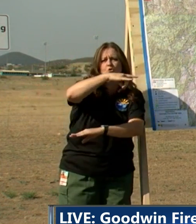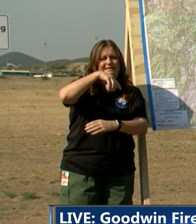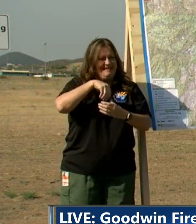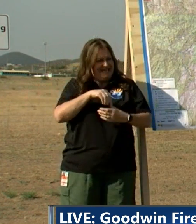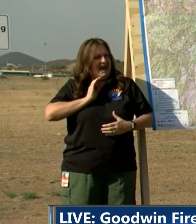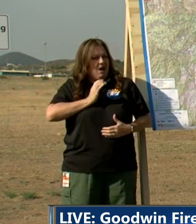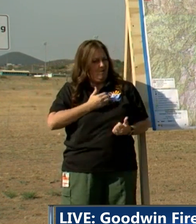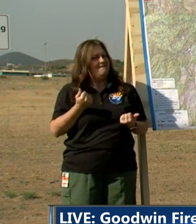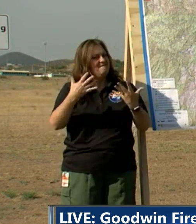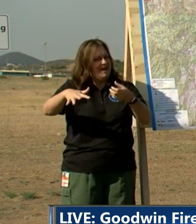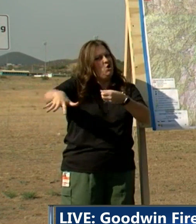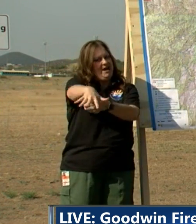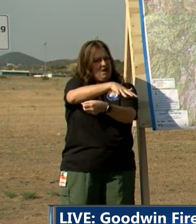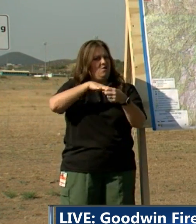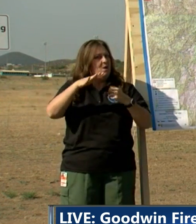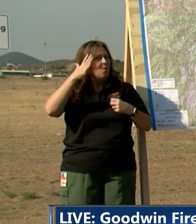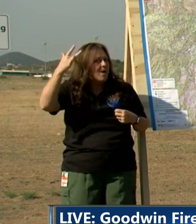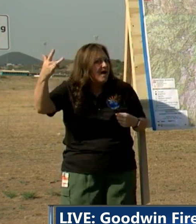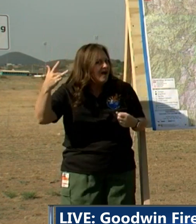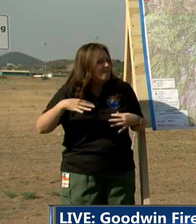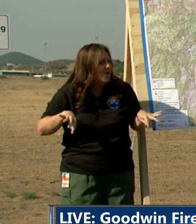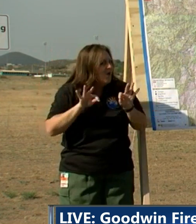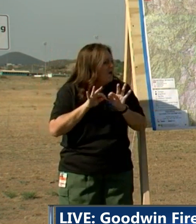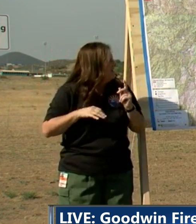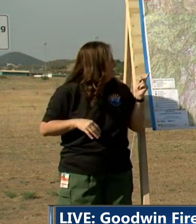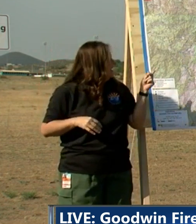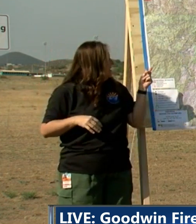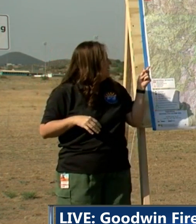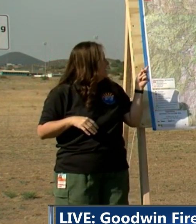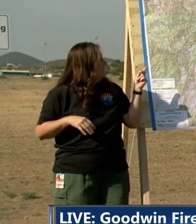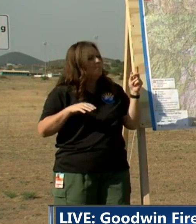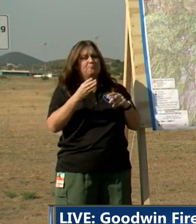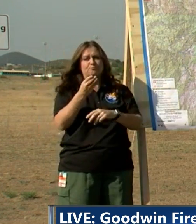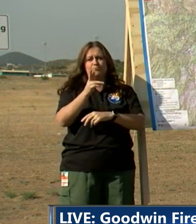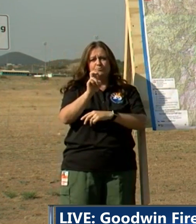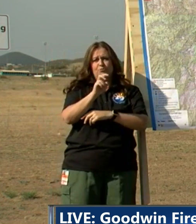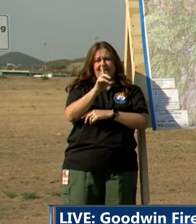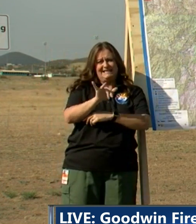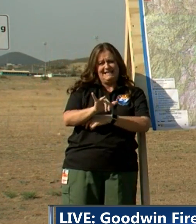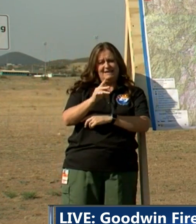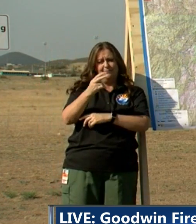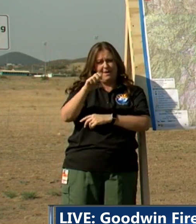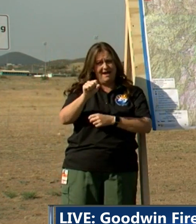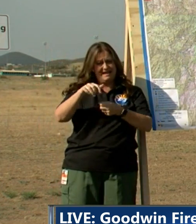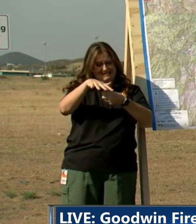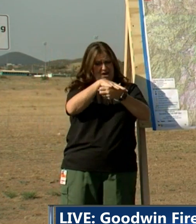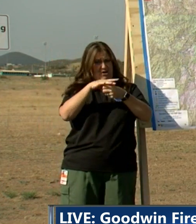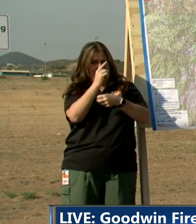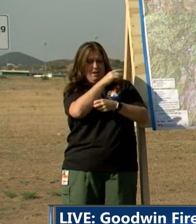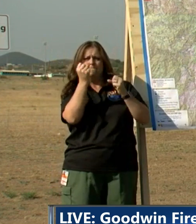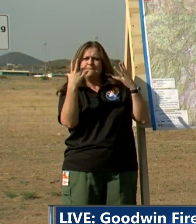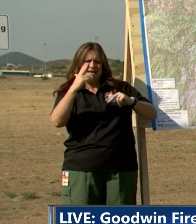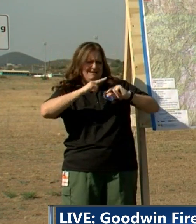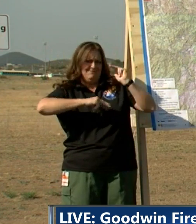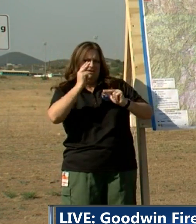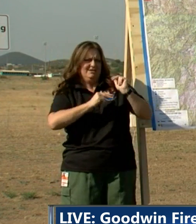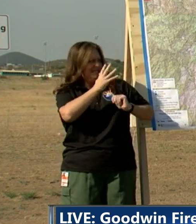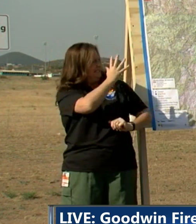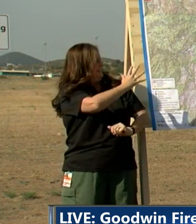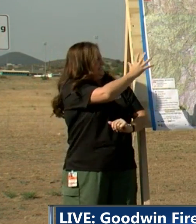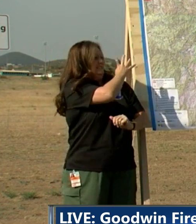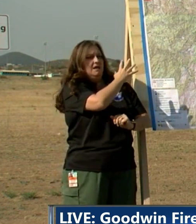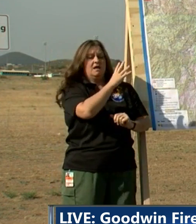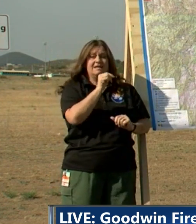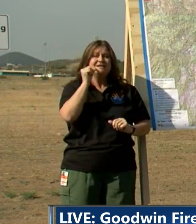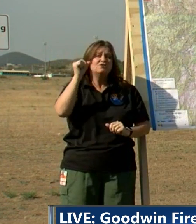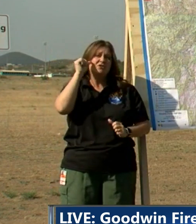area. When you look up into what we call the Breezy Pines area, there's a bunch of structures in there. When that fire